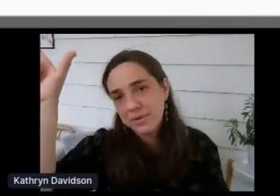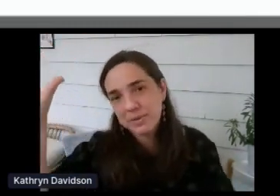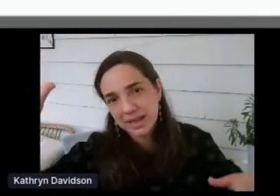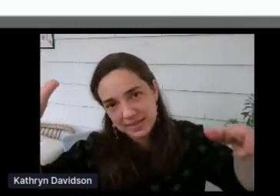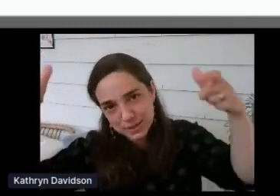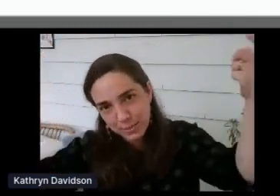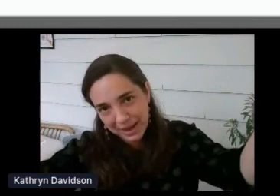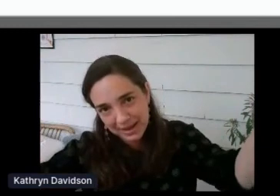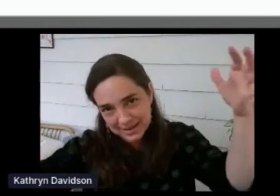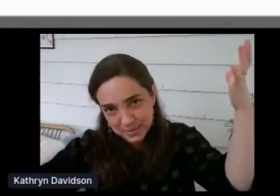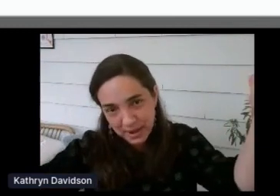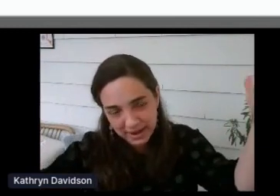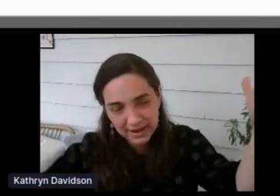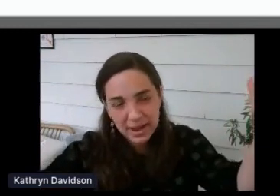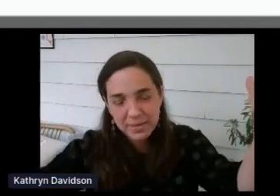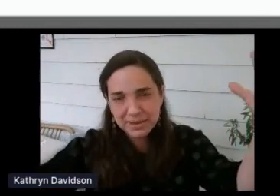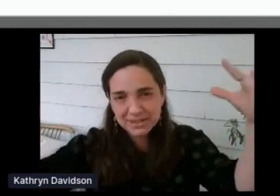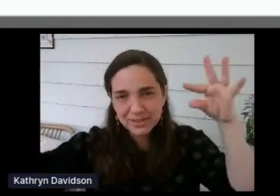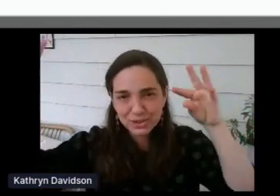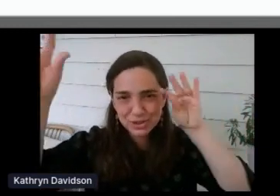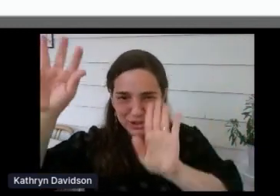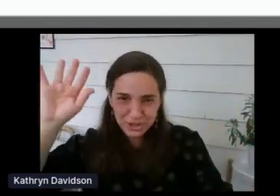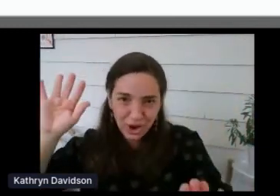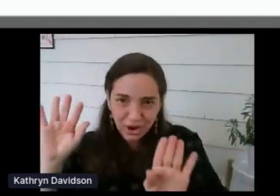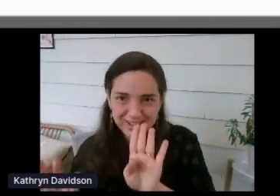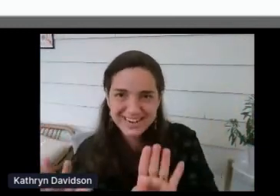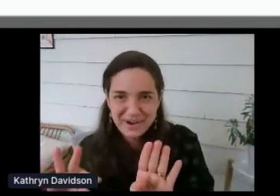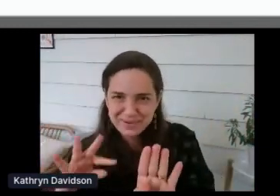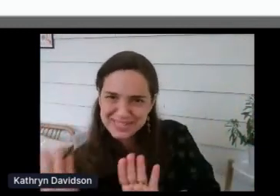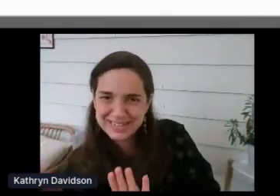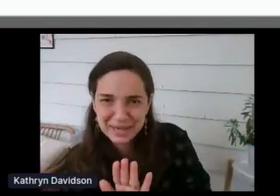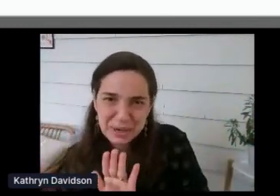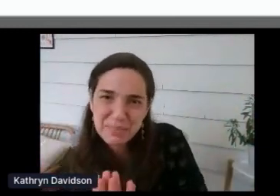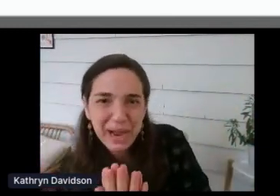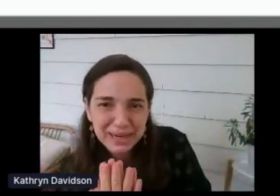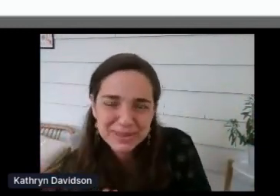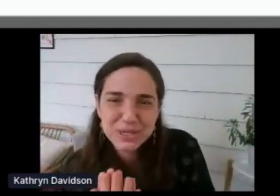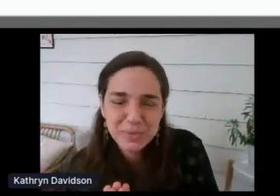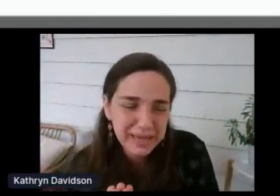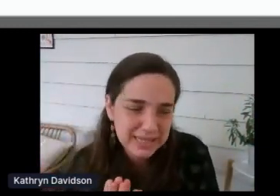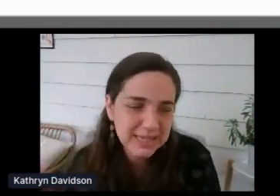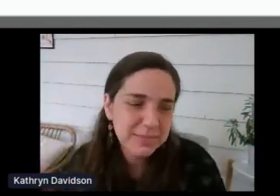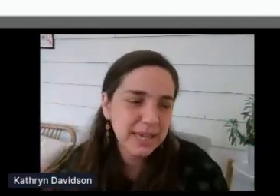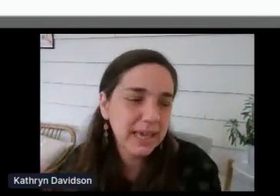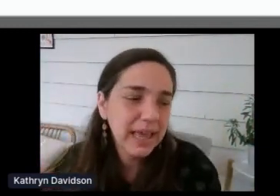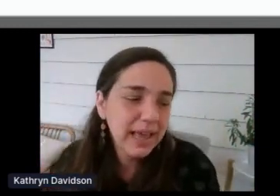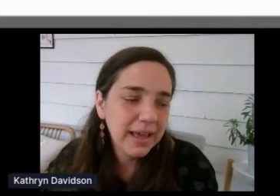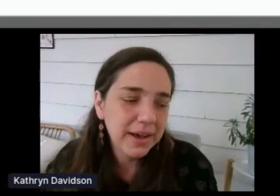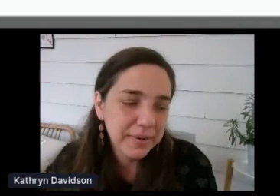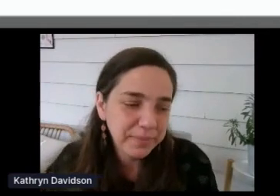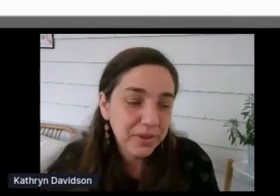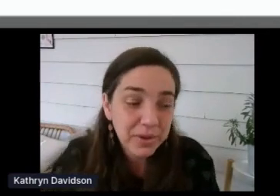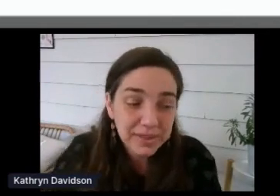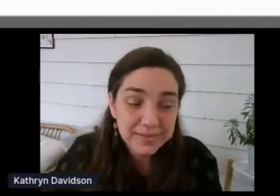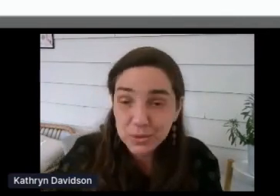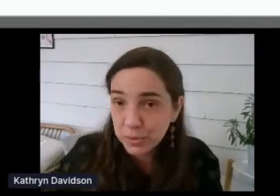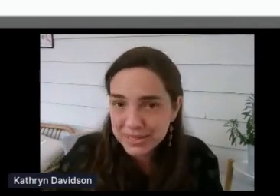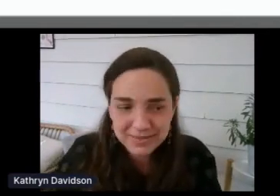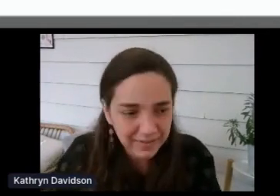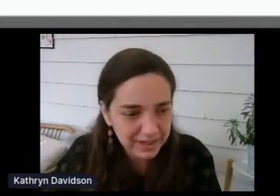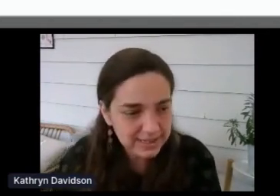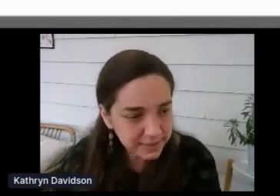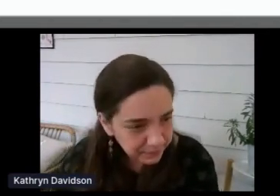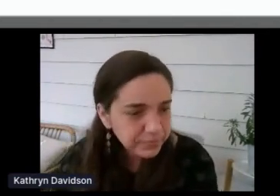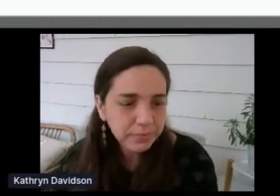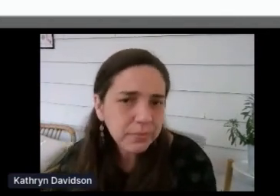quantifier, and it would be like the domain is wide. But dog, the noun, doesn't like combine with the domain, it seems like. So I think that was a cool